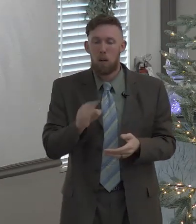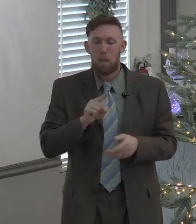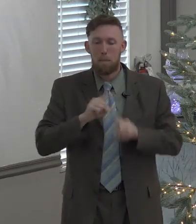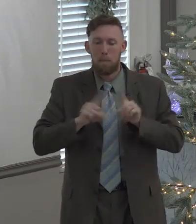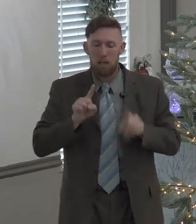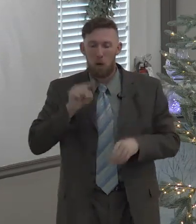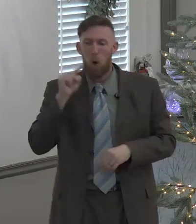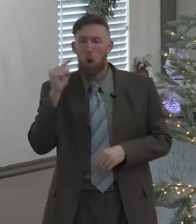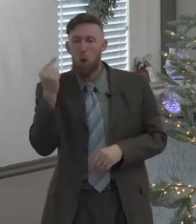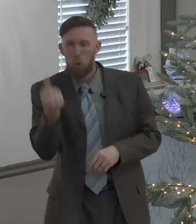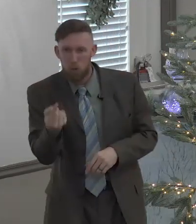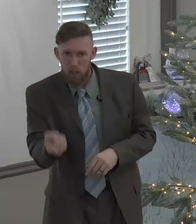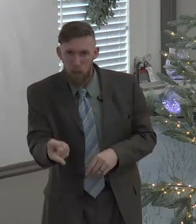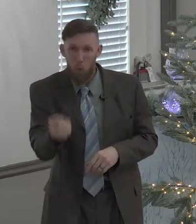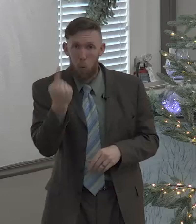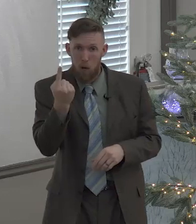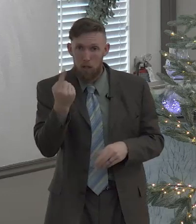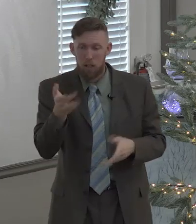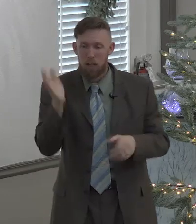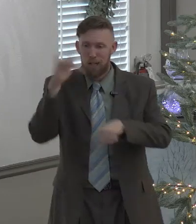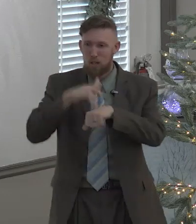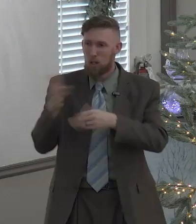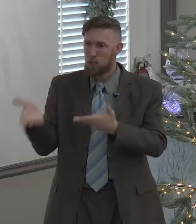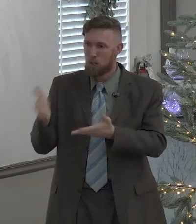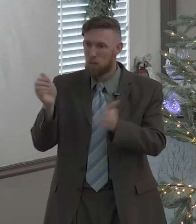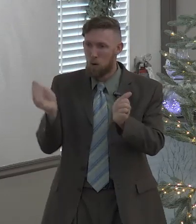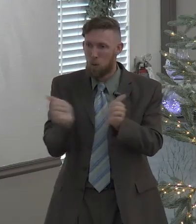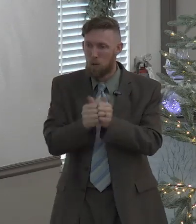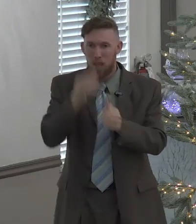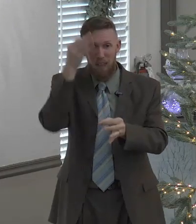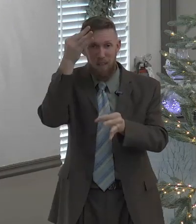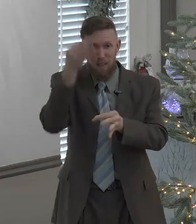but there was only one that touched him by faith,